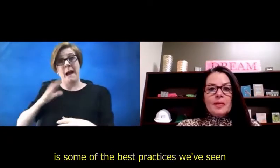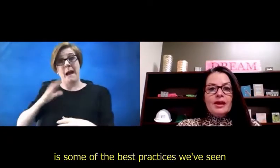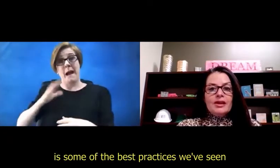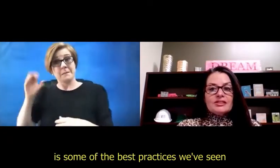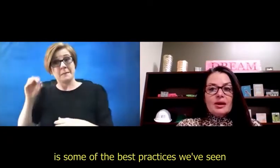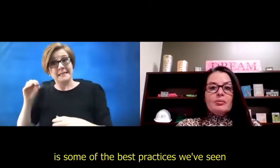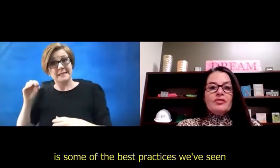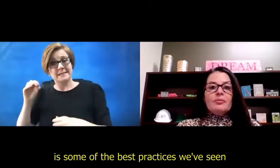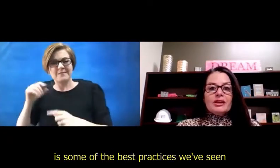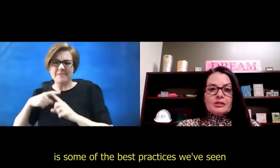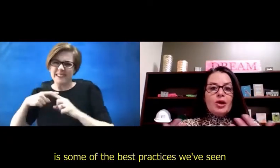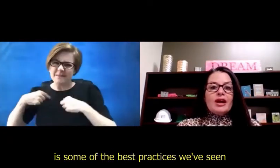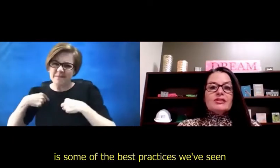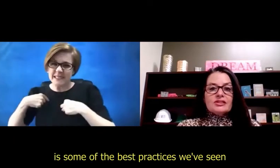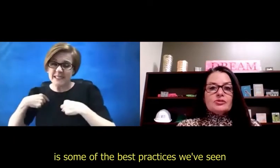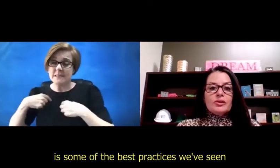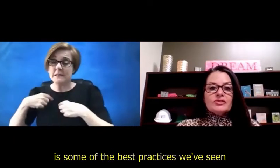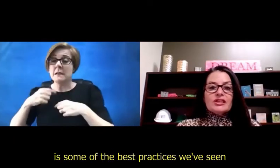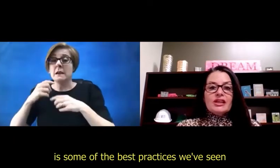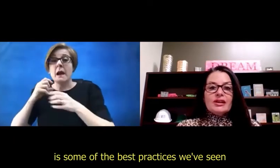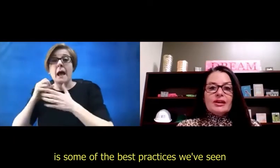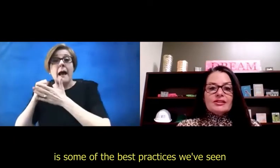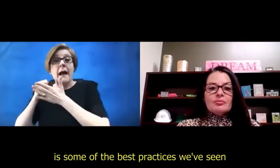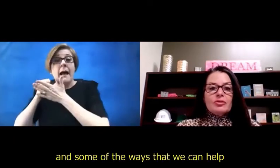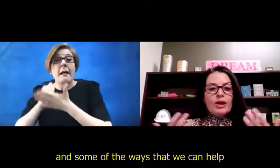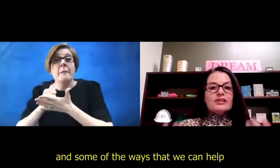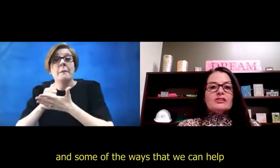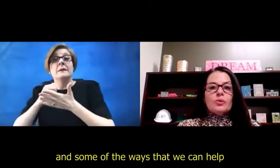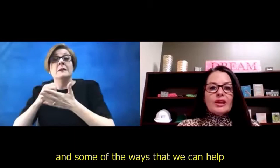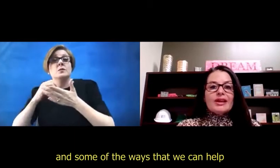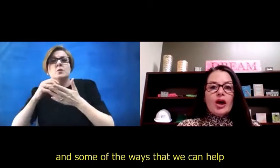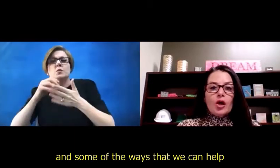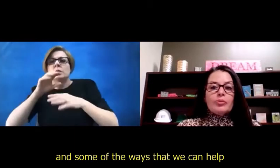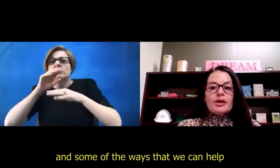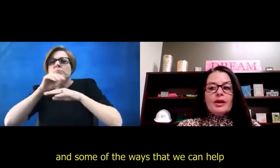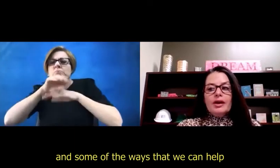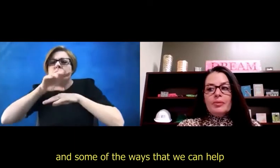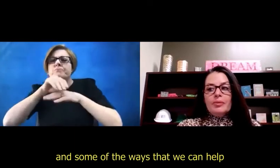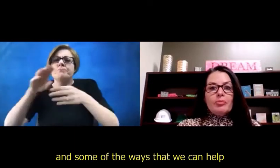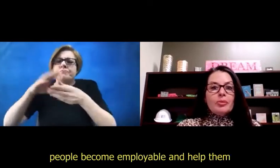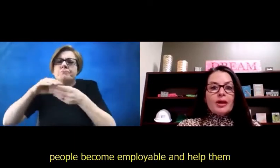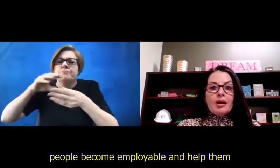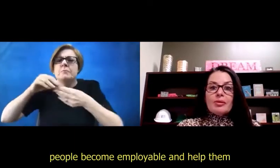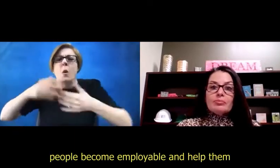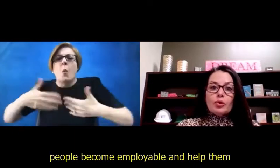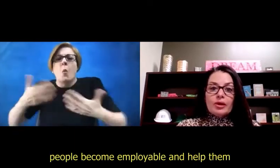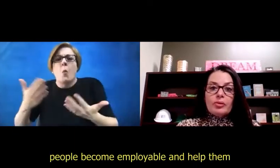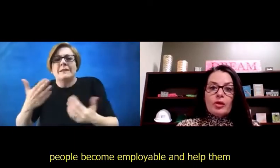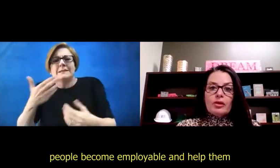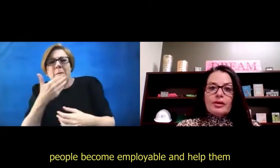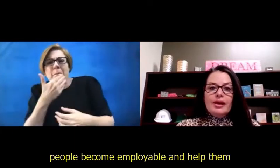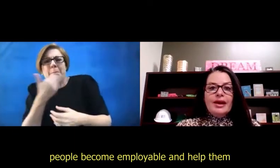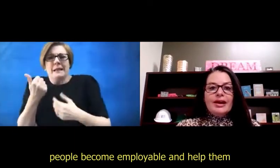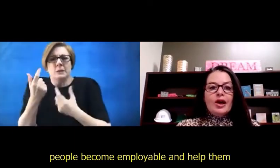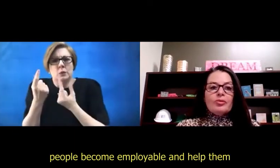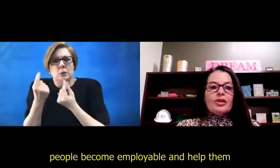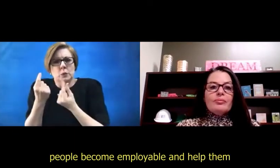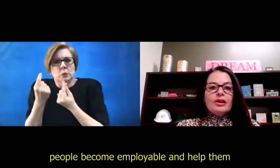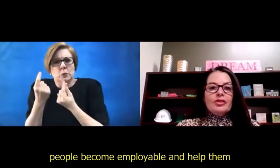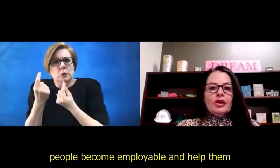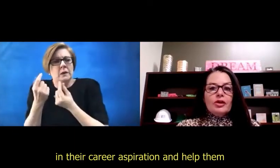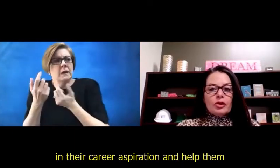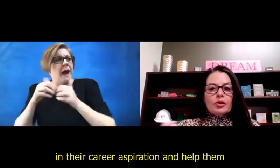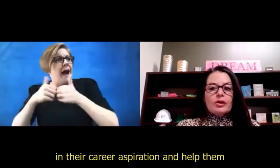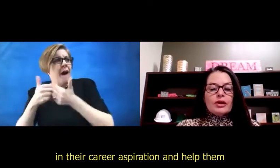provide is some of the best practices we've seen and some of the ways that we can help people become employable and